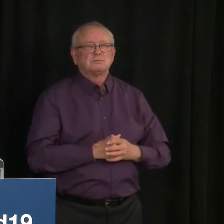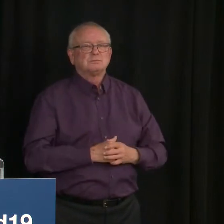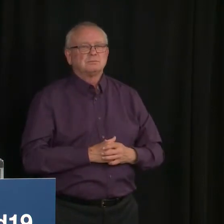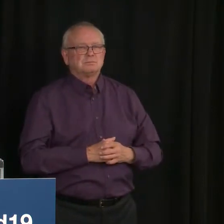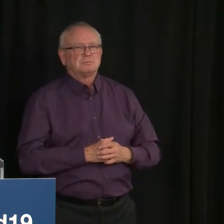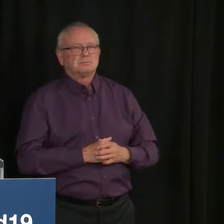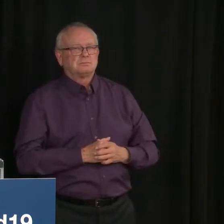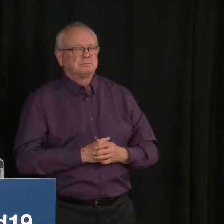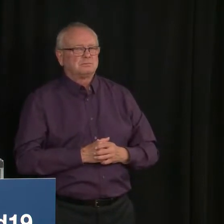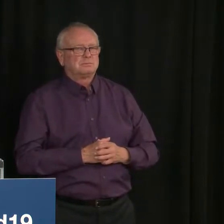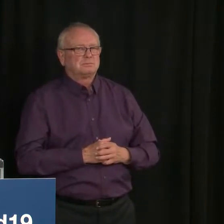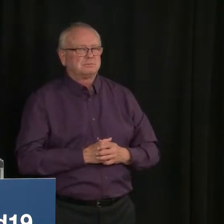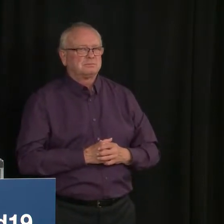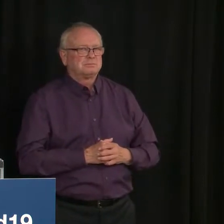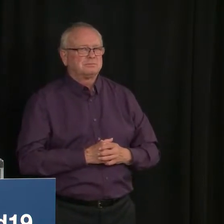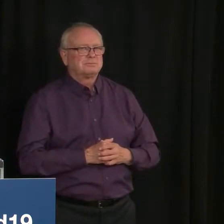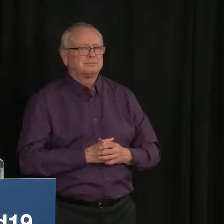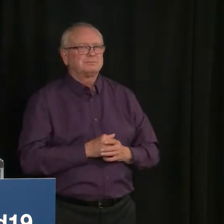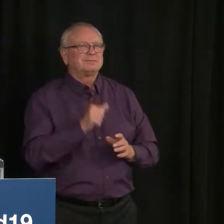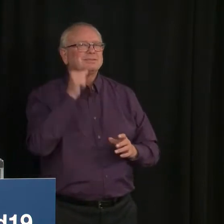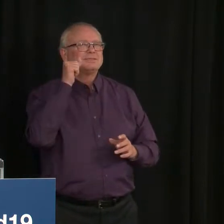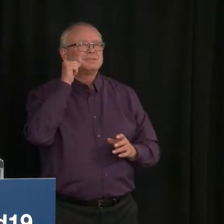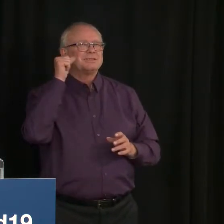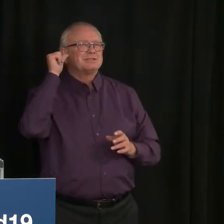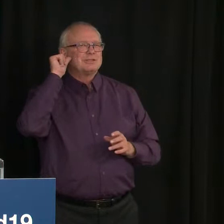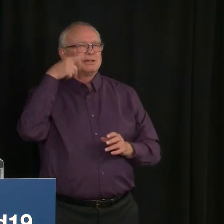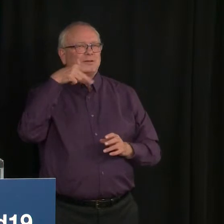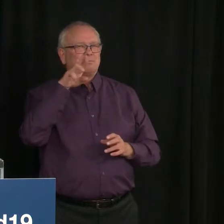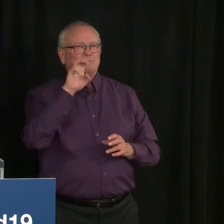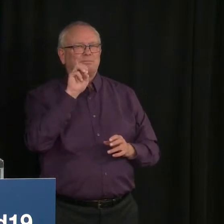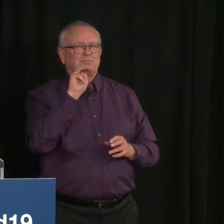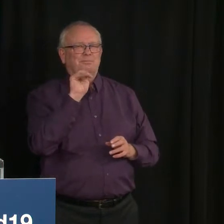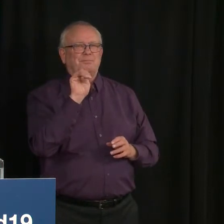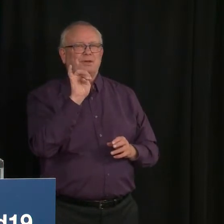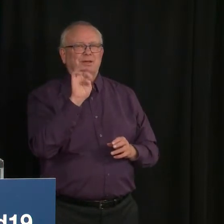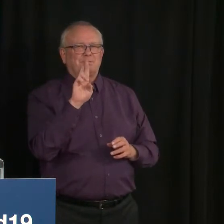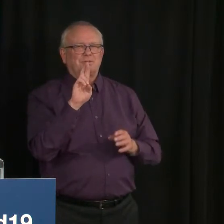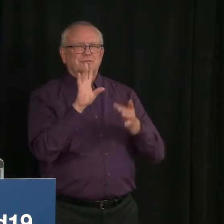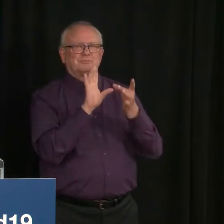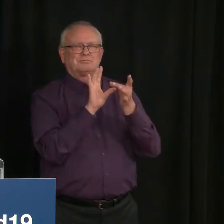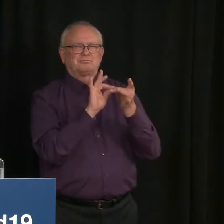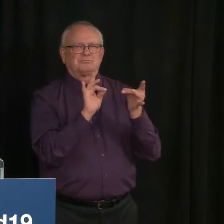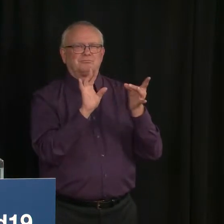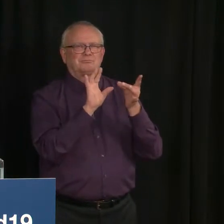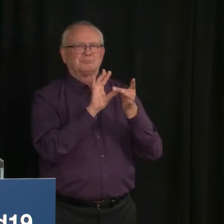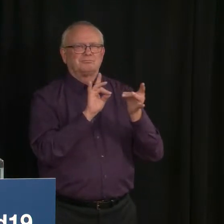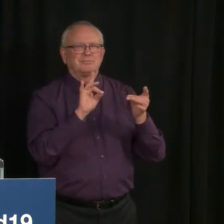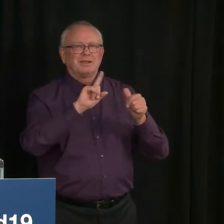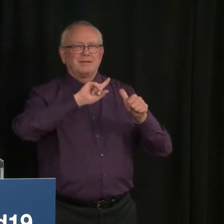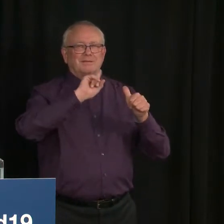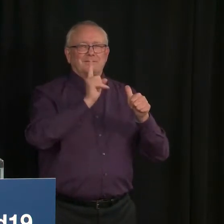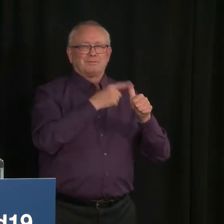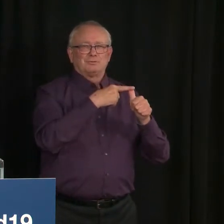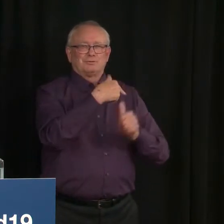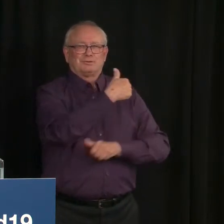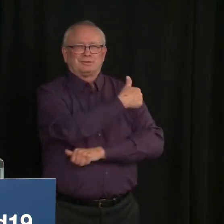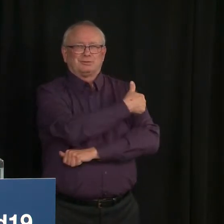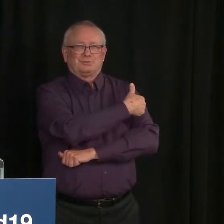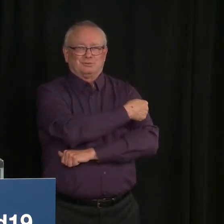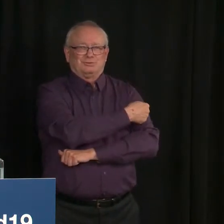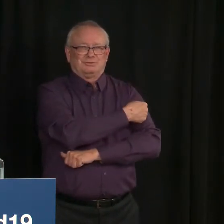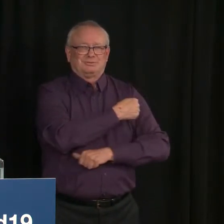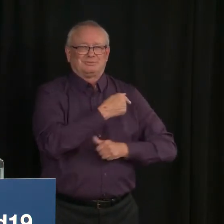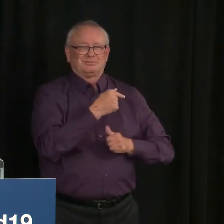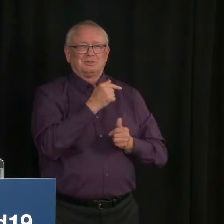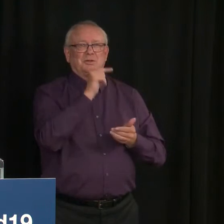Yes, Premier Kenney said yesterday that the demand for the first dose has dropped and